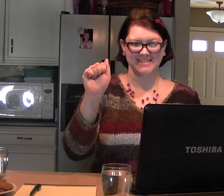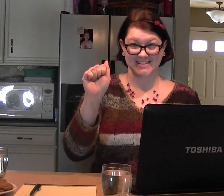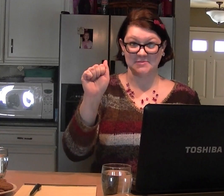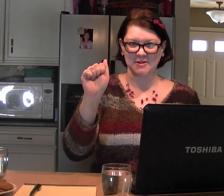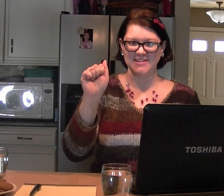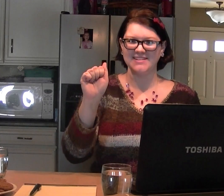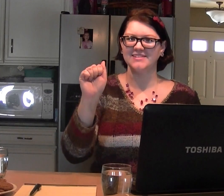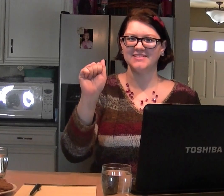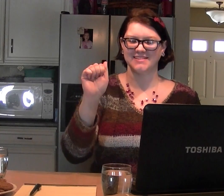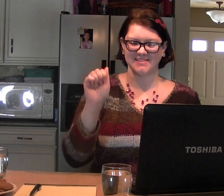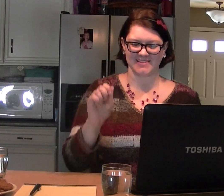Zebra.